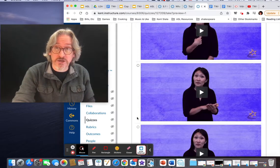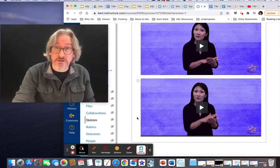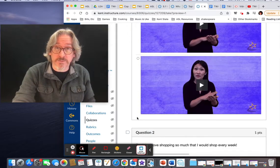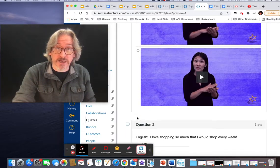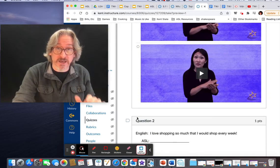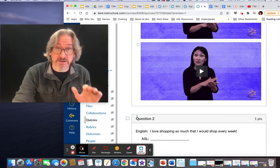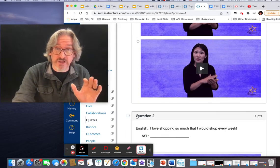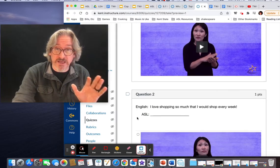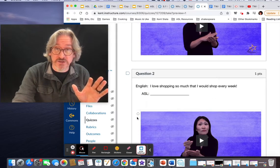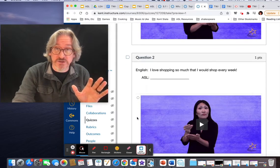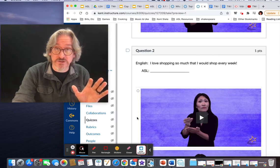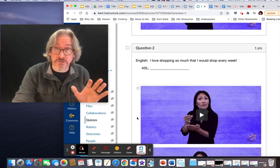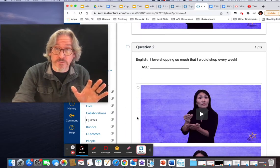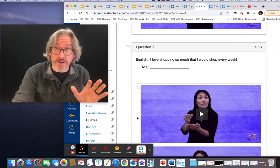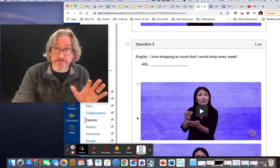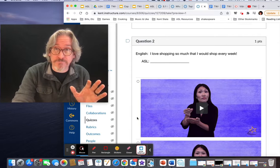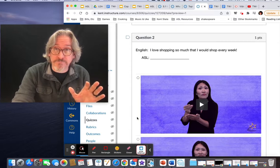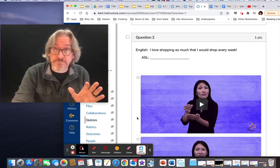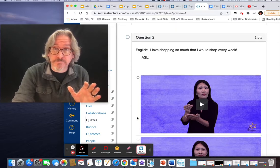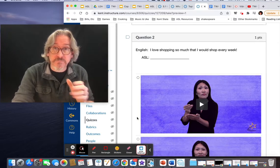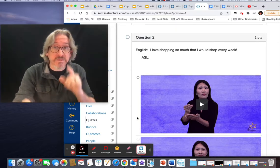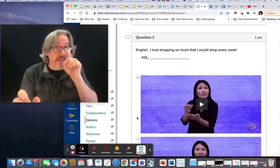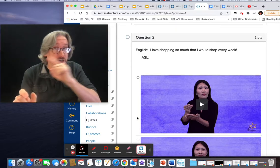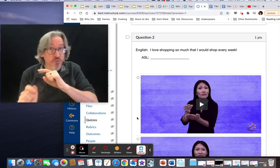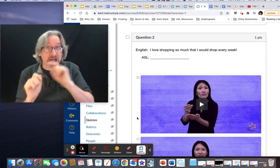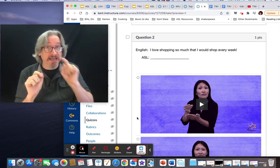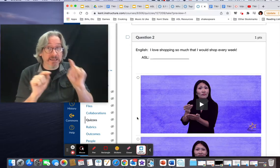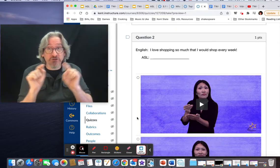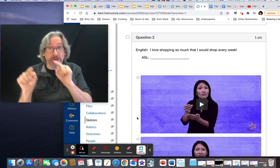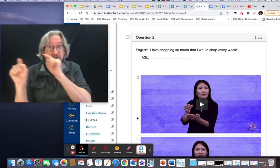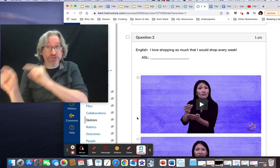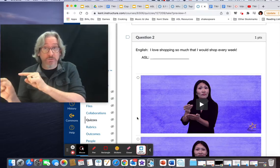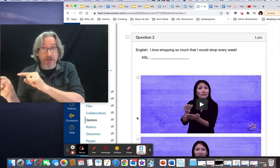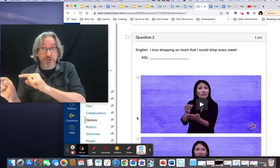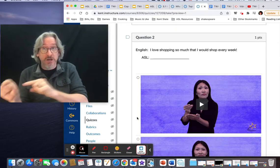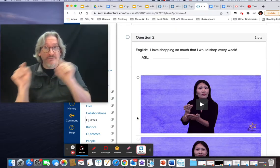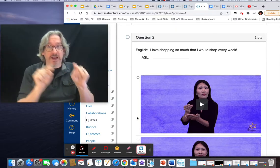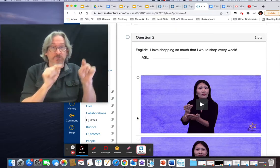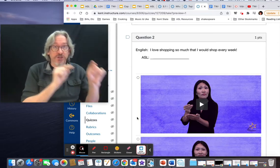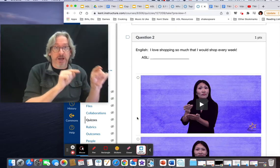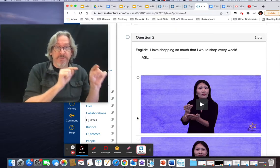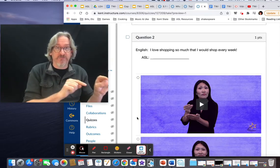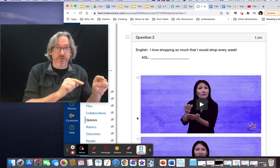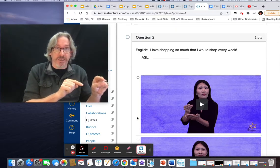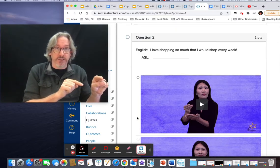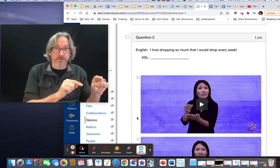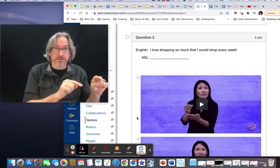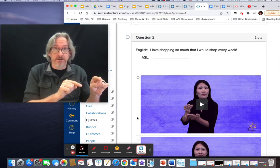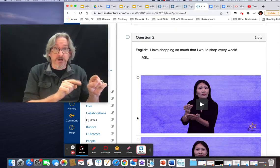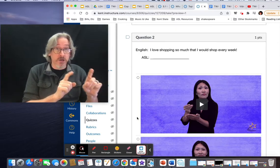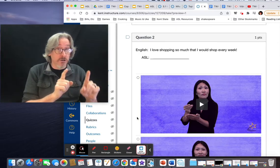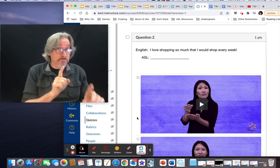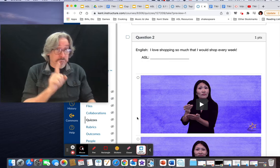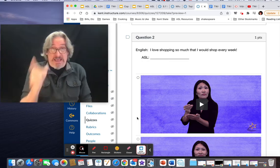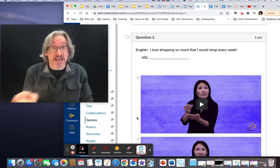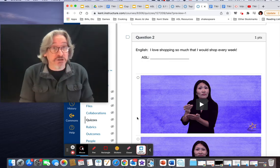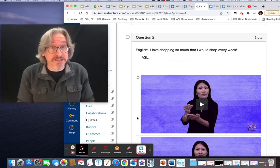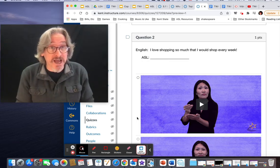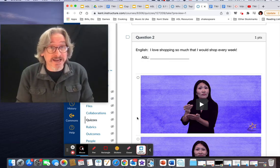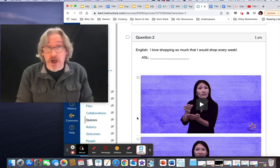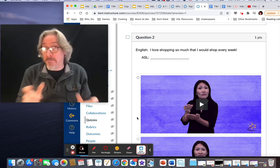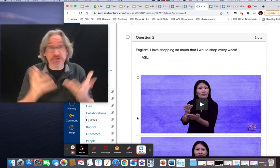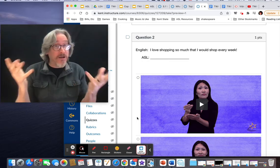cook. I'm not going to give you the answers, but here's one. I love shopping so much that I would shop every week. They